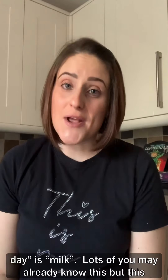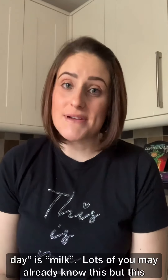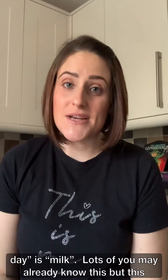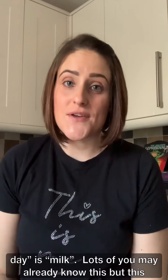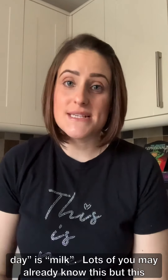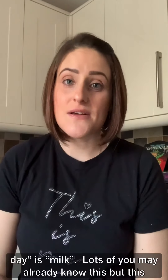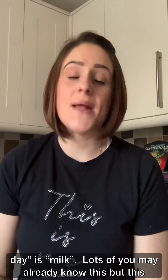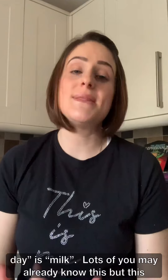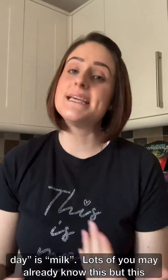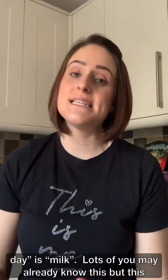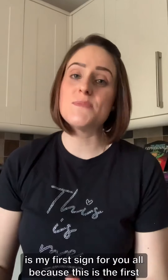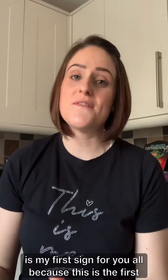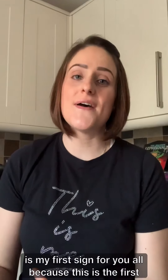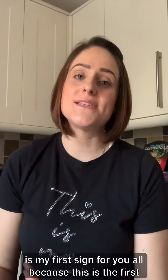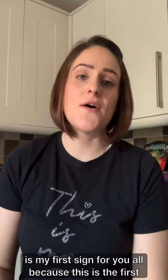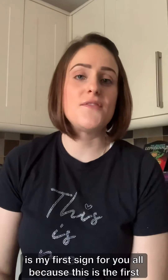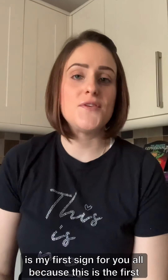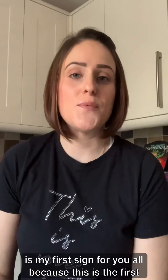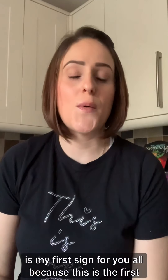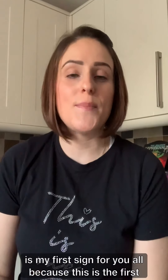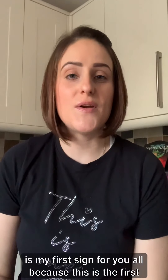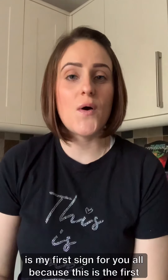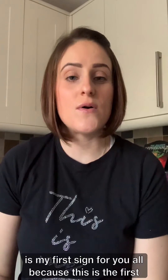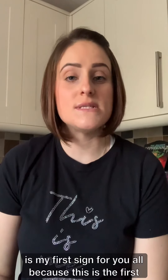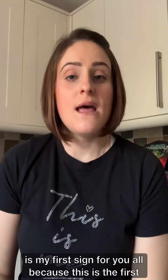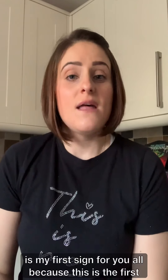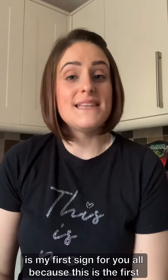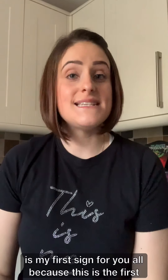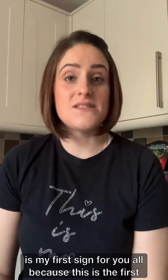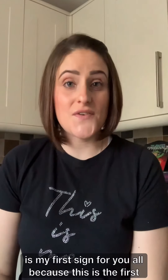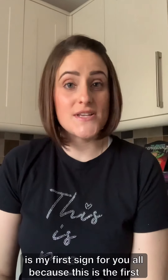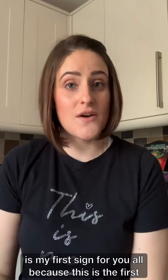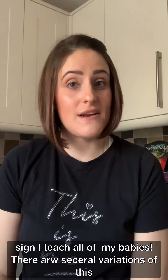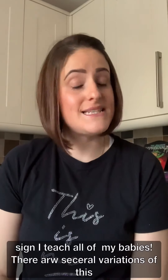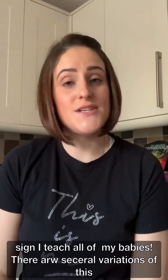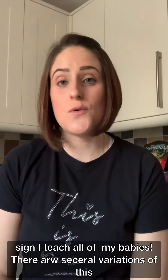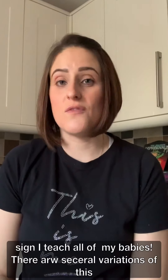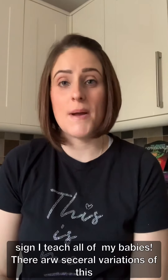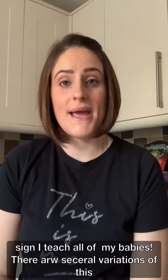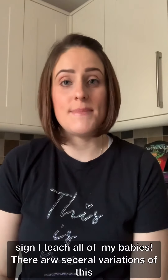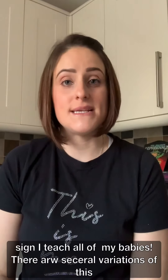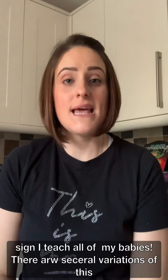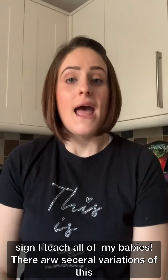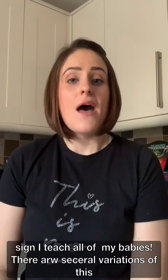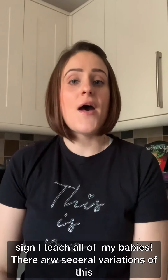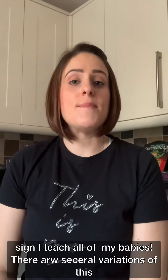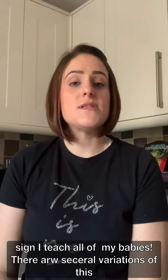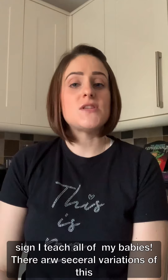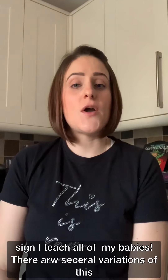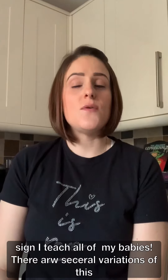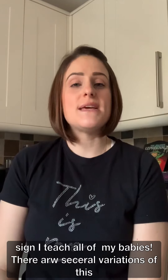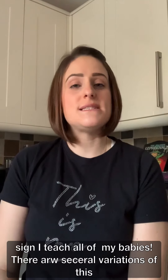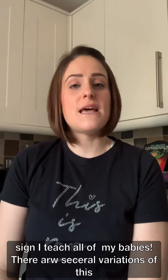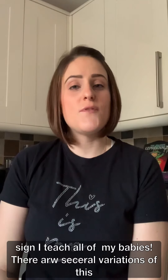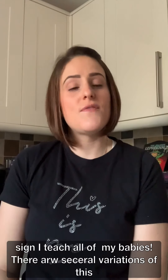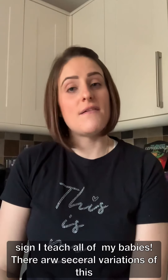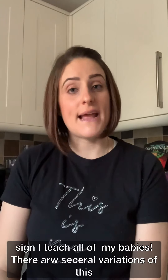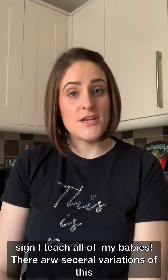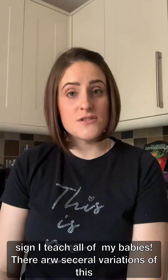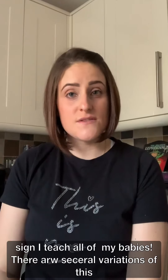already know this sign but this is my first sign for you all because this is the first sign I teach all of my babies um so there's several variations of